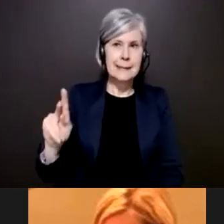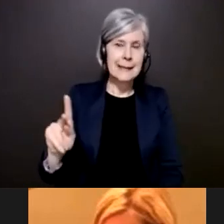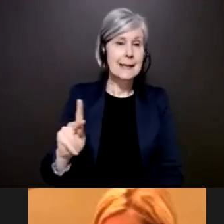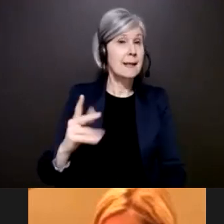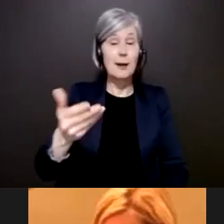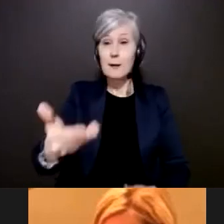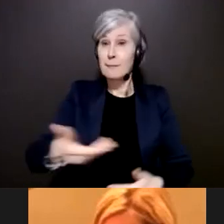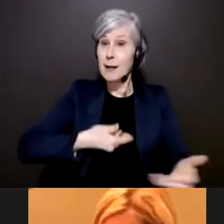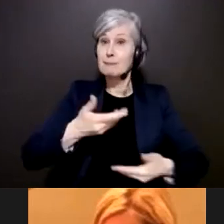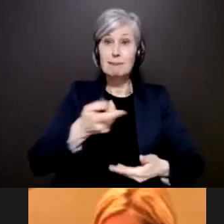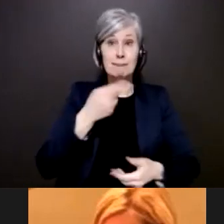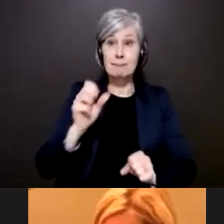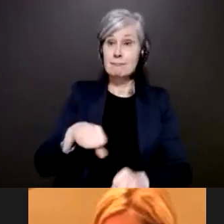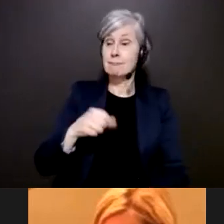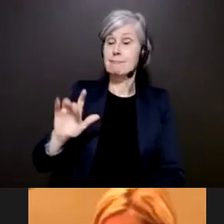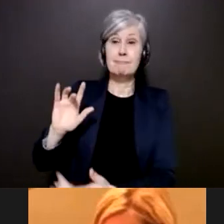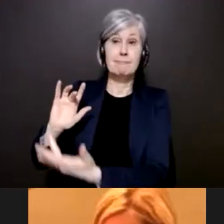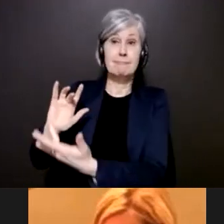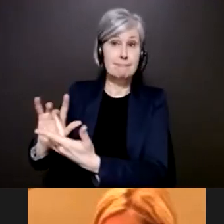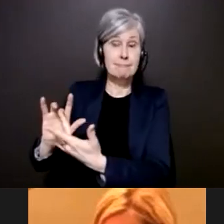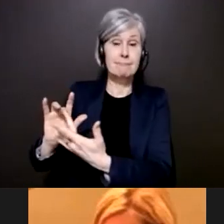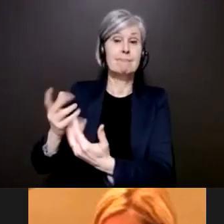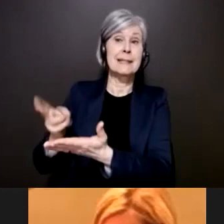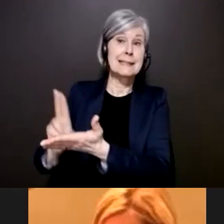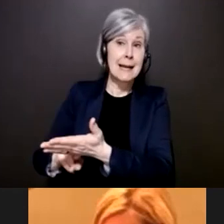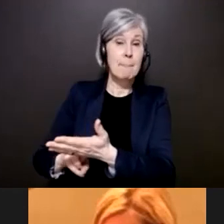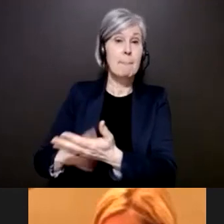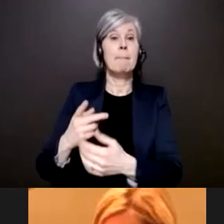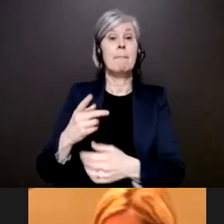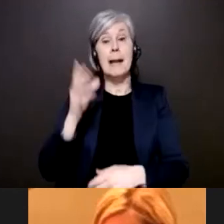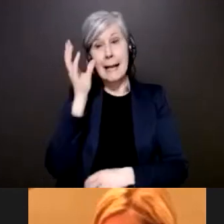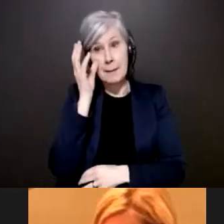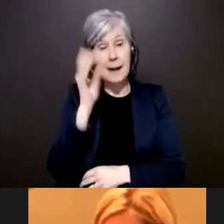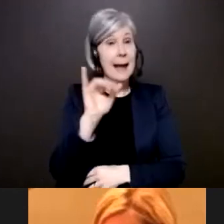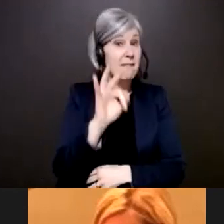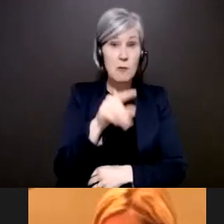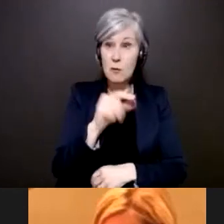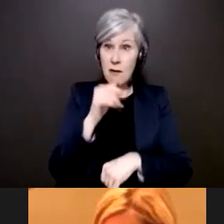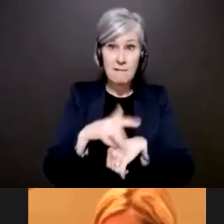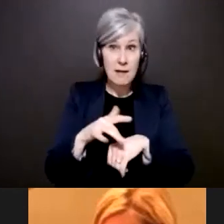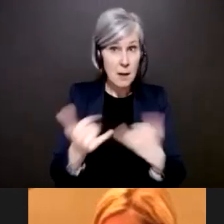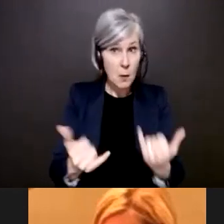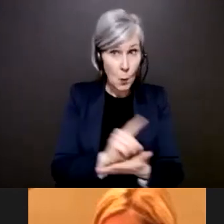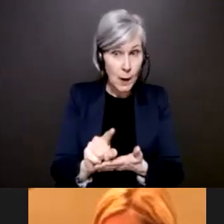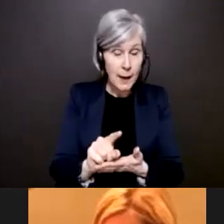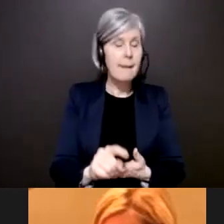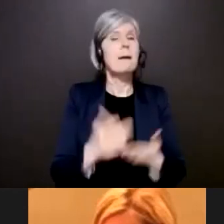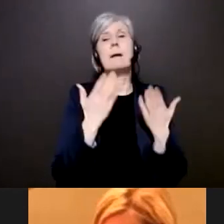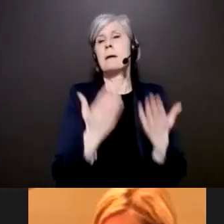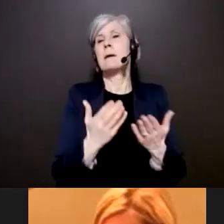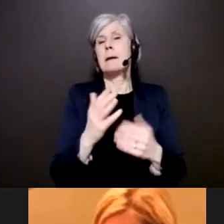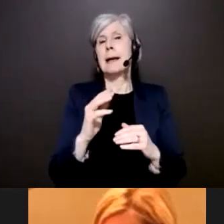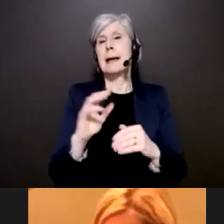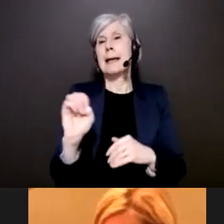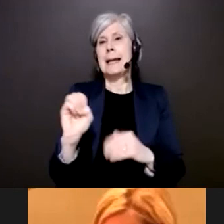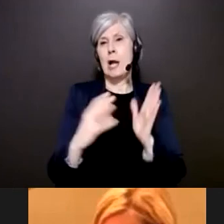if you can't this week, it's also available forever and ever on the NICE e-learning center, open and available to everyone. So